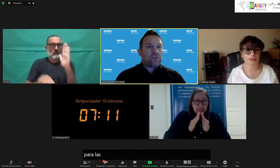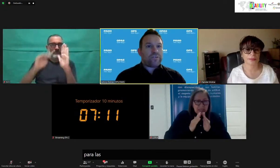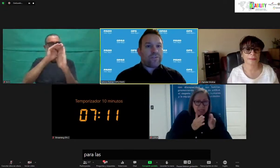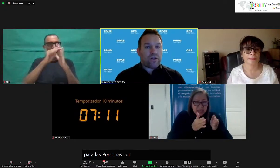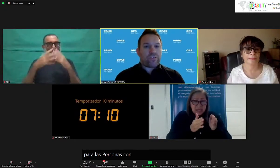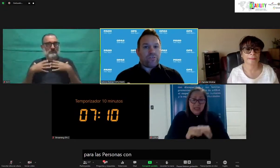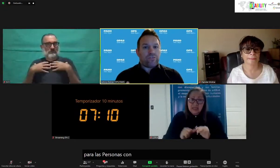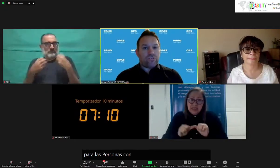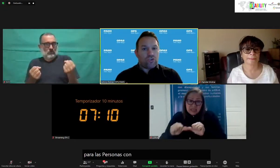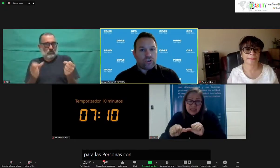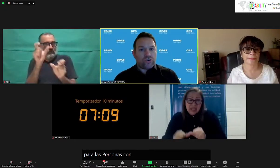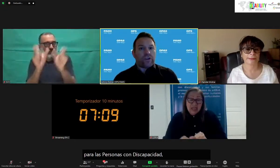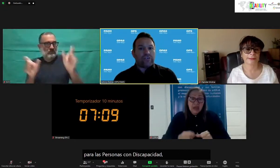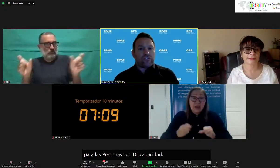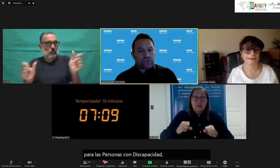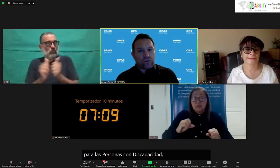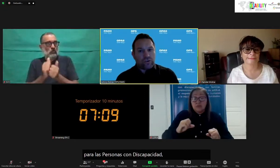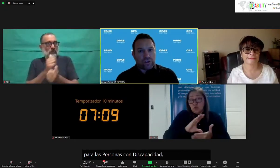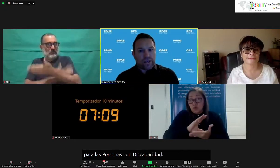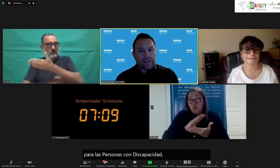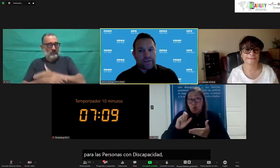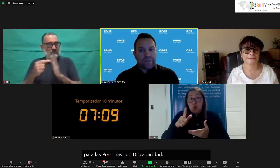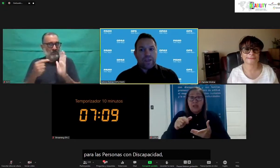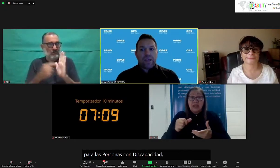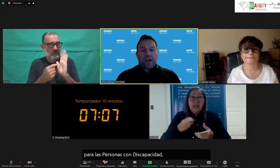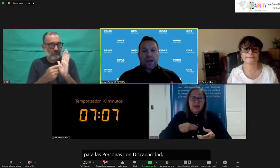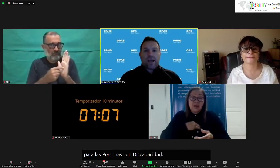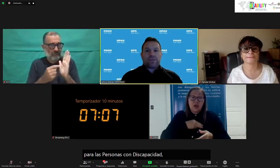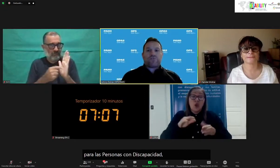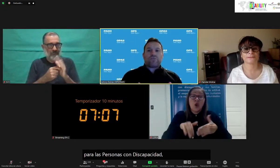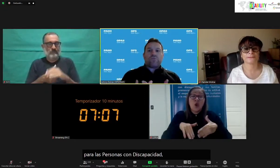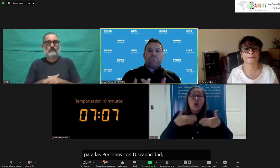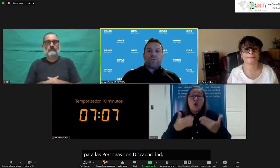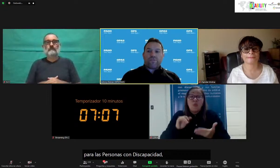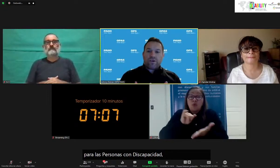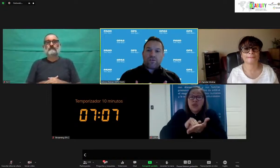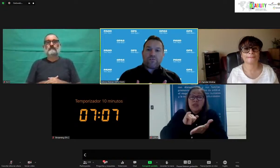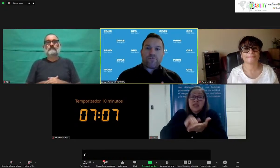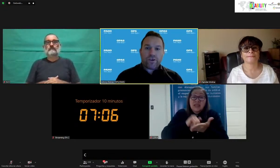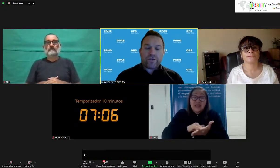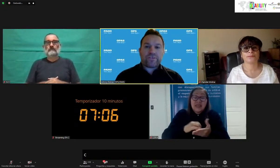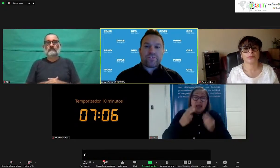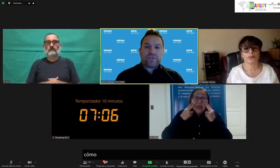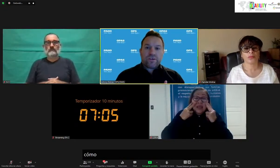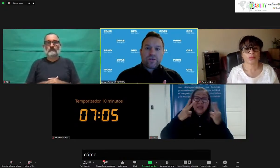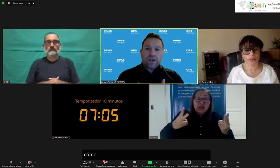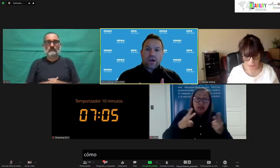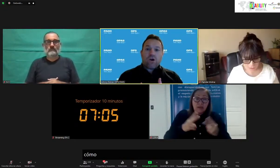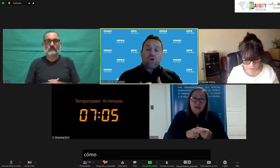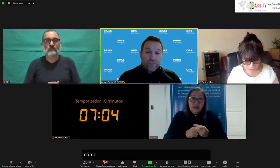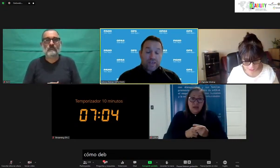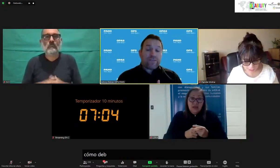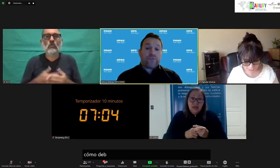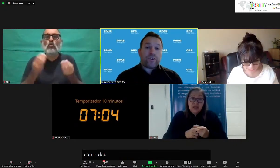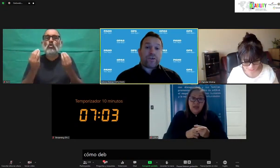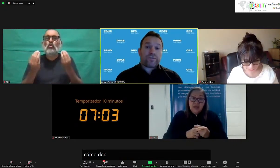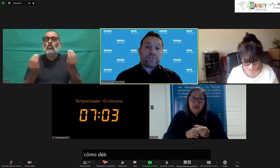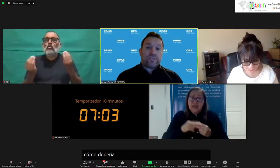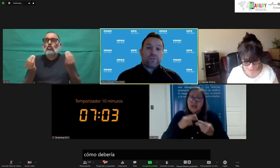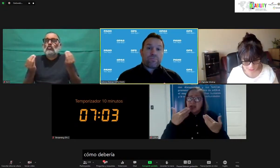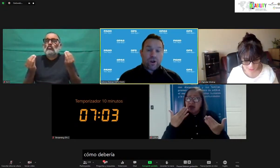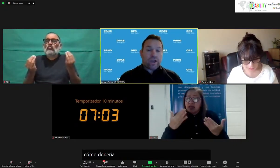inclusive health could and should look like and one of the first uh or the